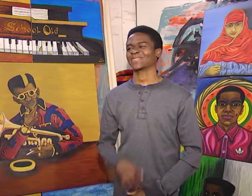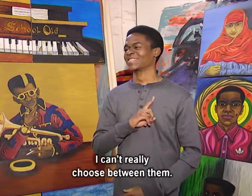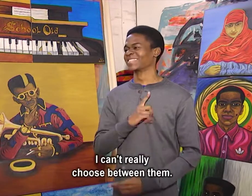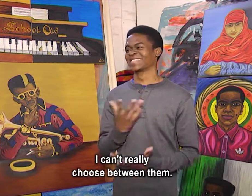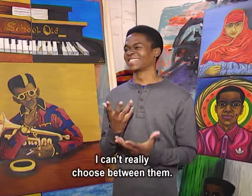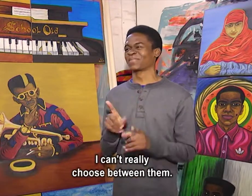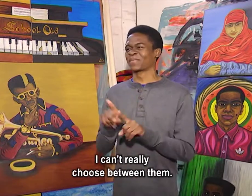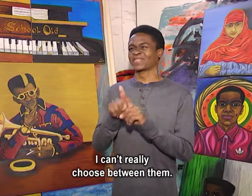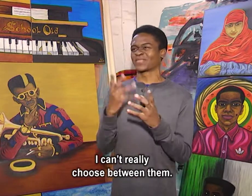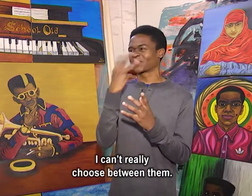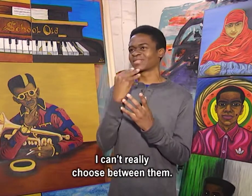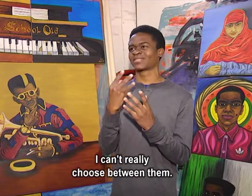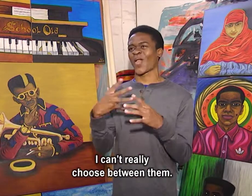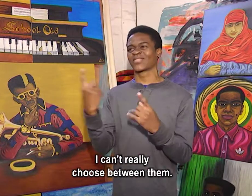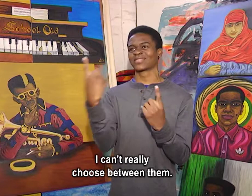I can't really choose between them.